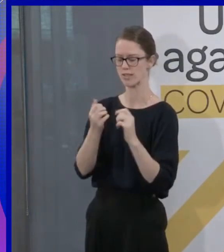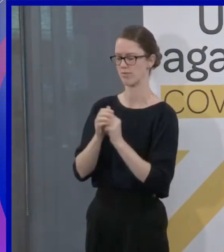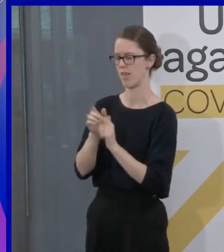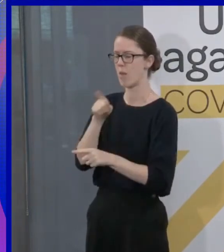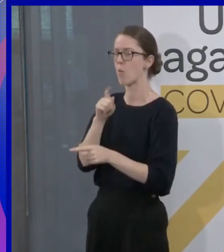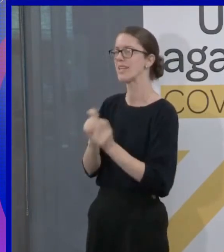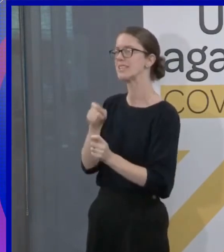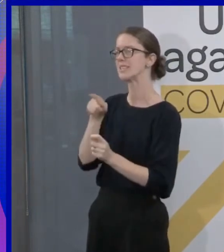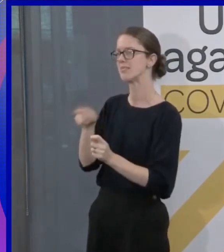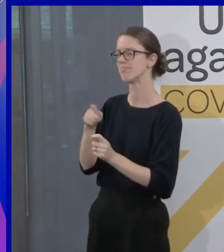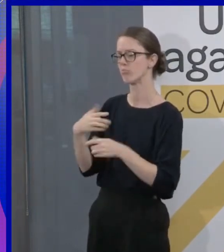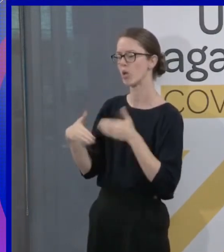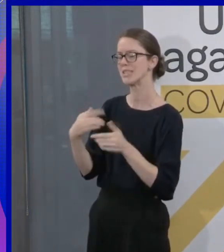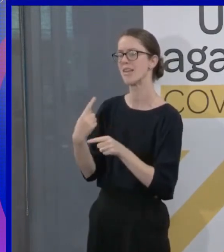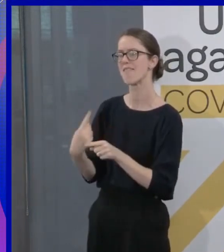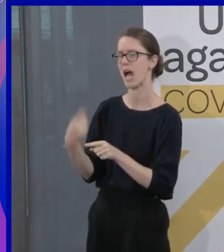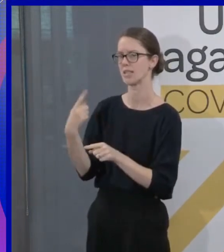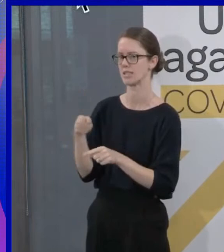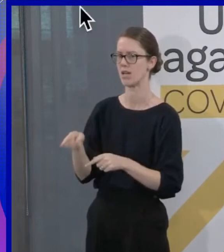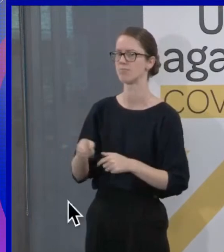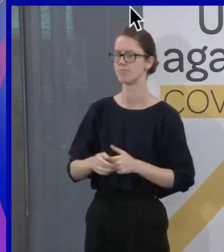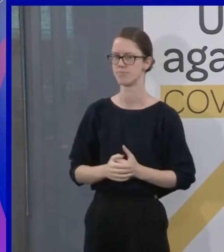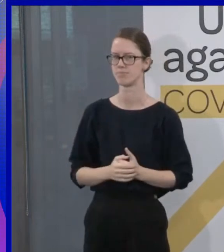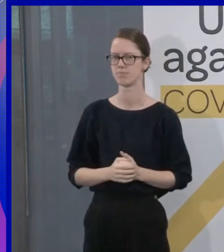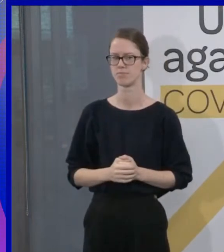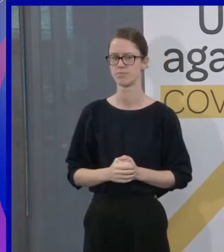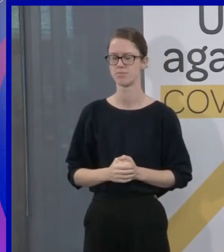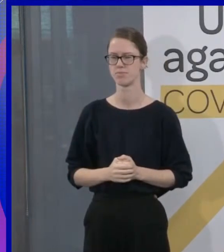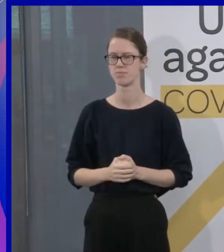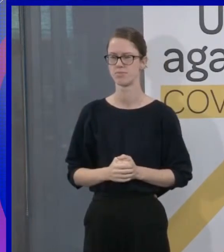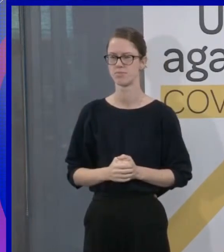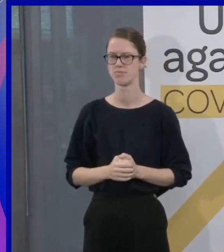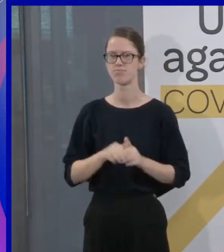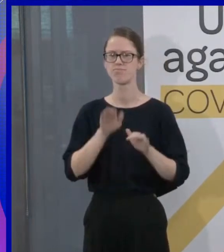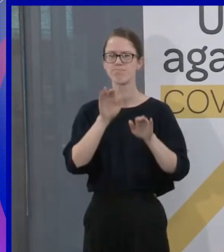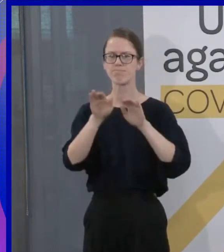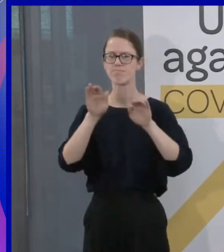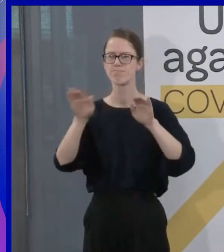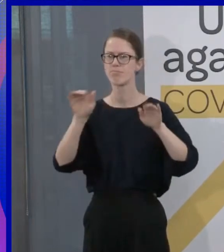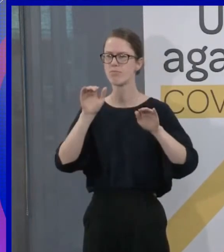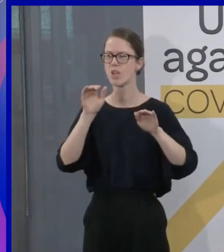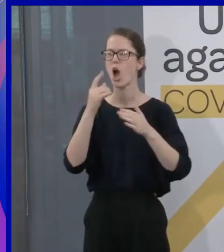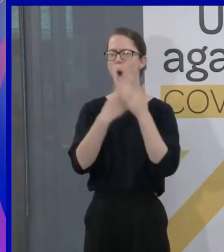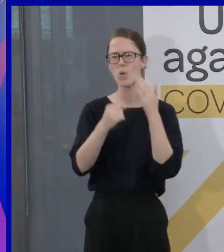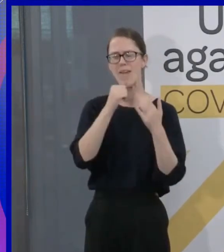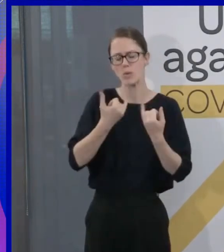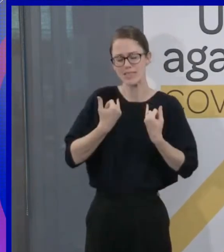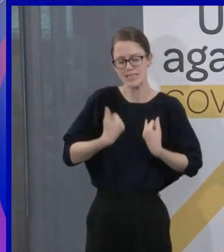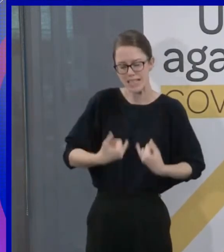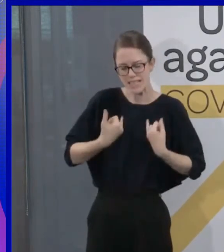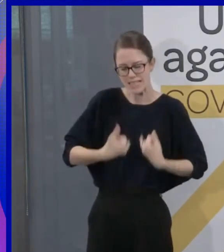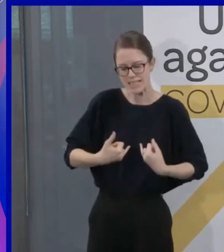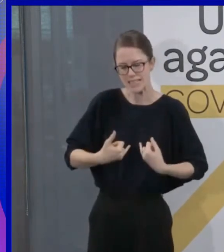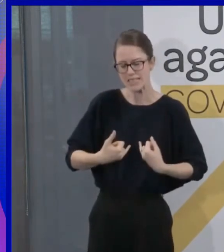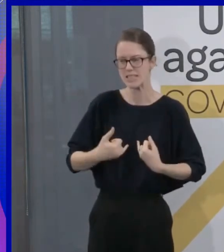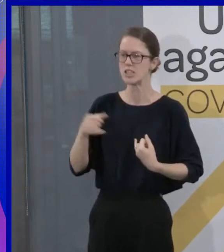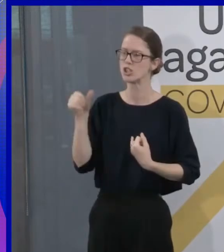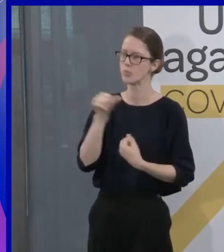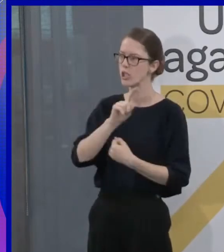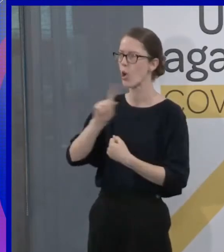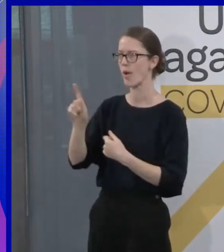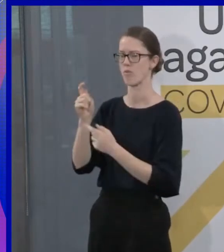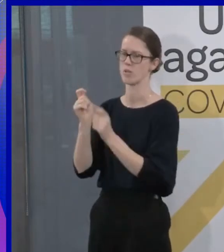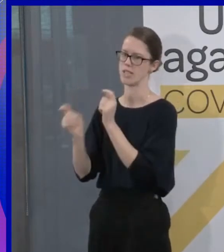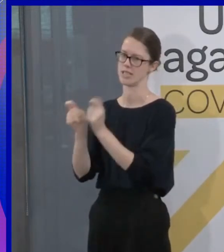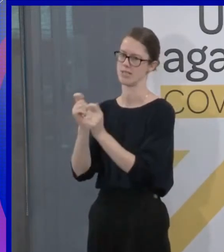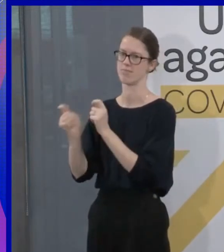contact with one of the existing cases. And just a reminder, only people who have symptoms should be seeking advice and or